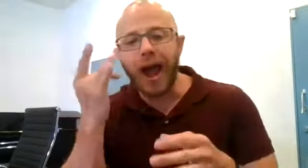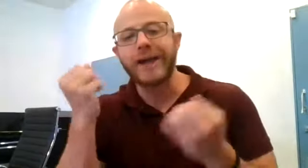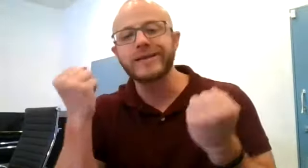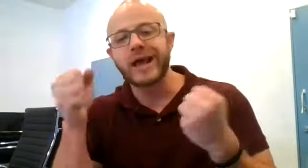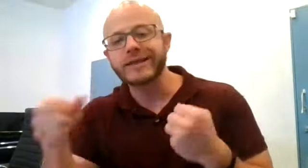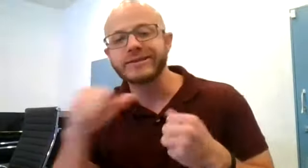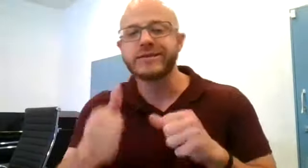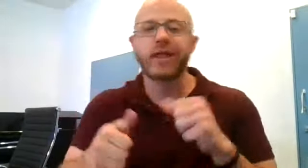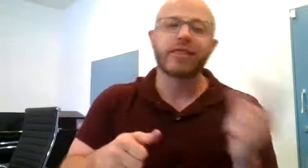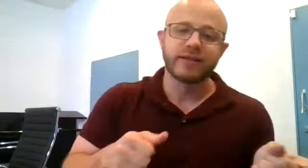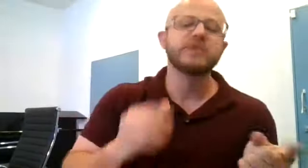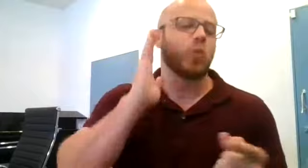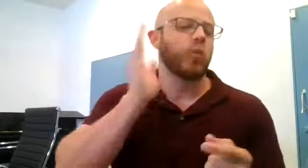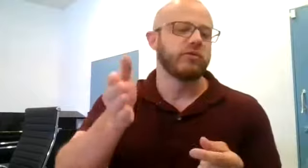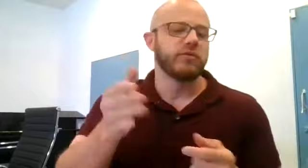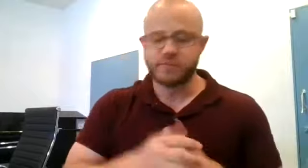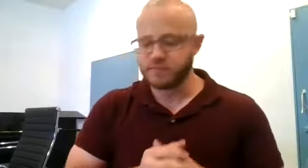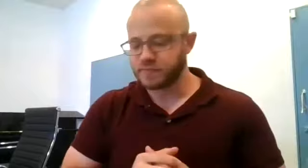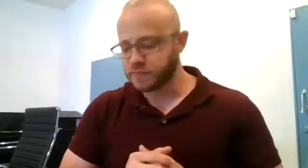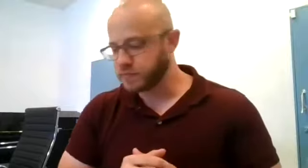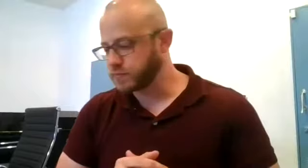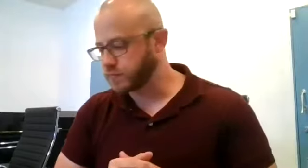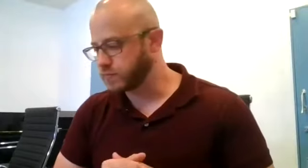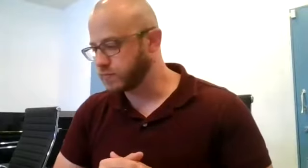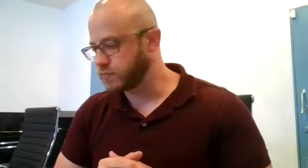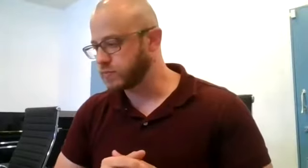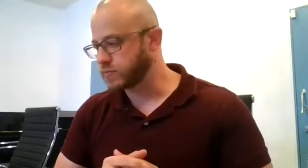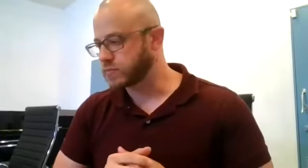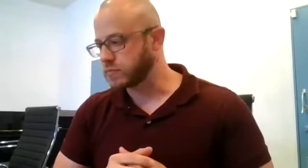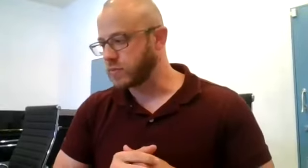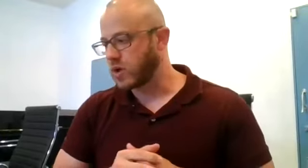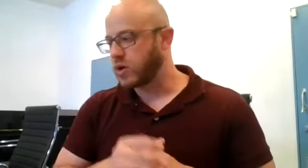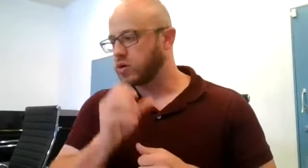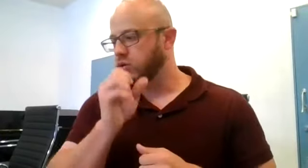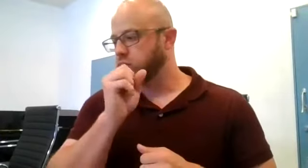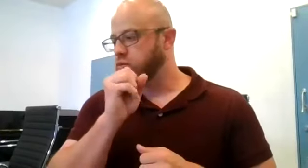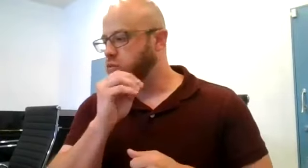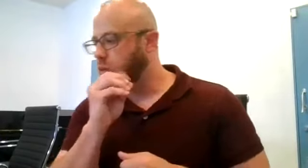Some explanations as to why we sign this way and not that way. We'll do that as well.